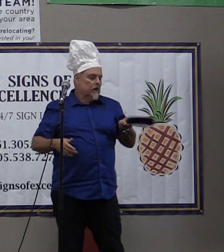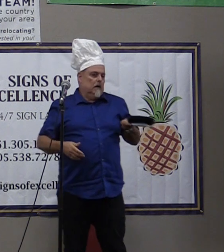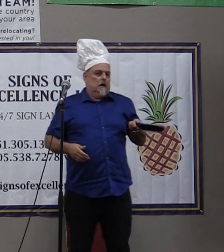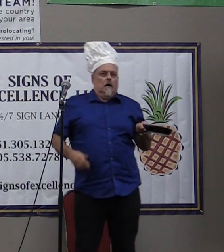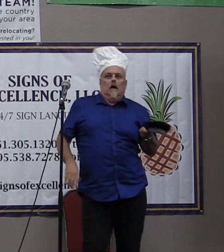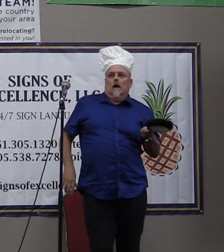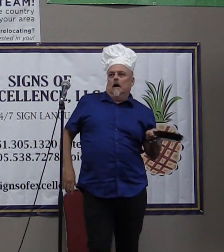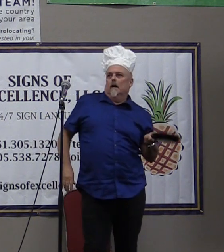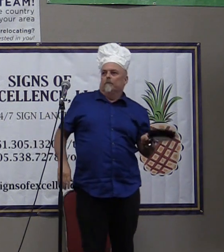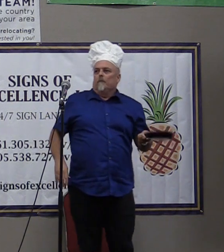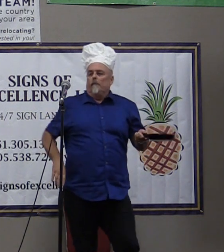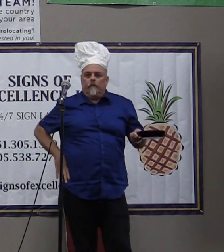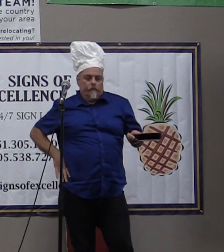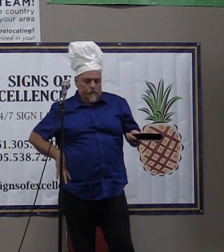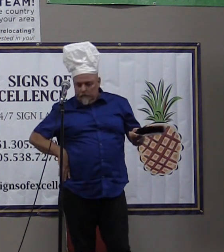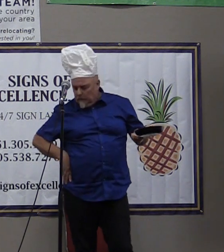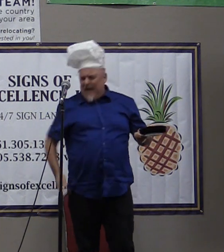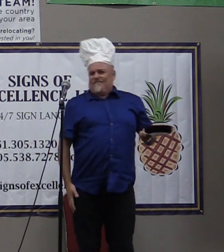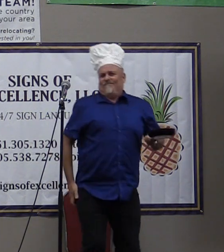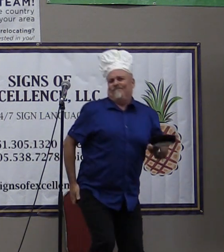And we're cooking.